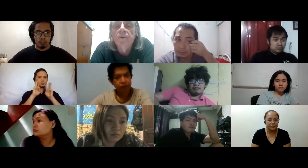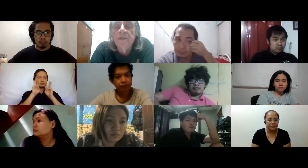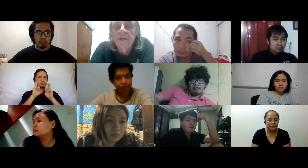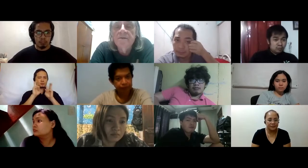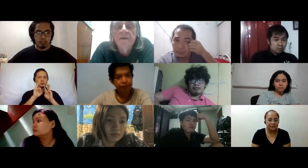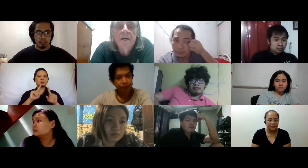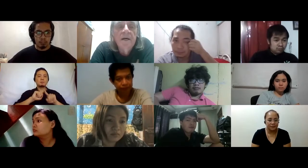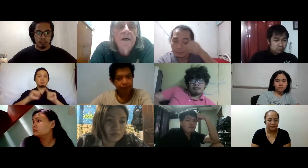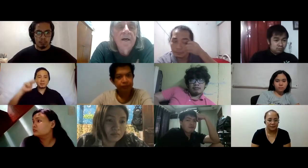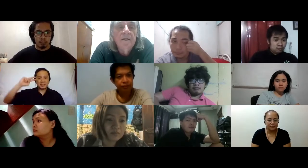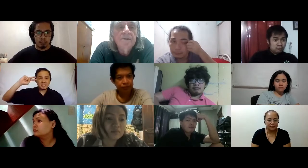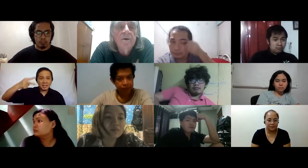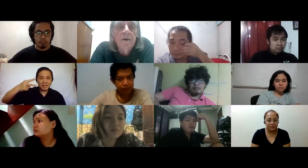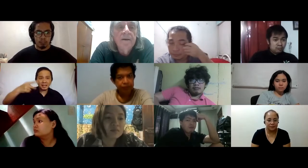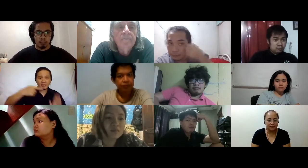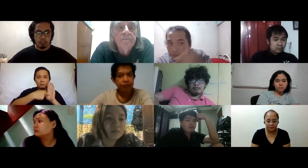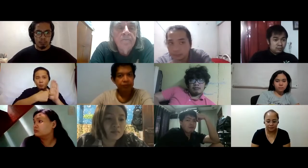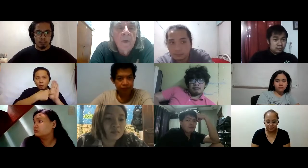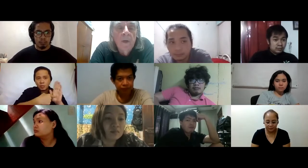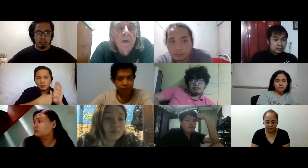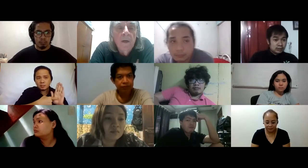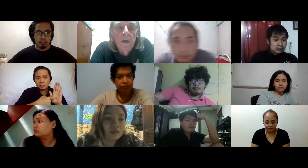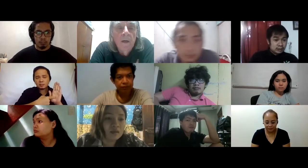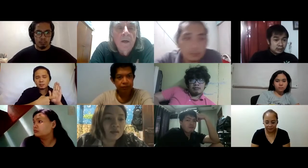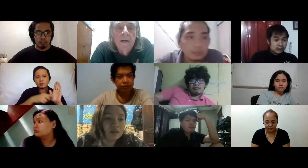second protest. So